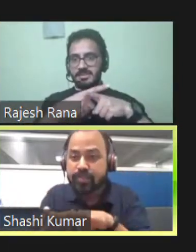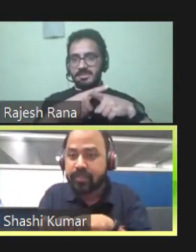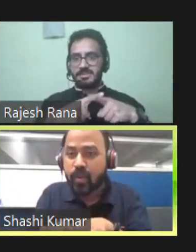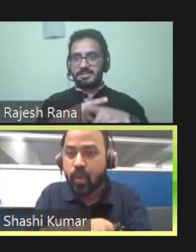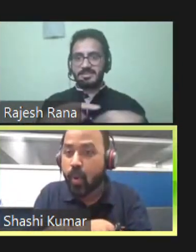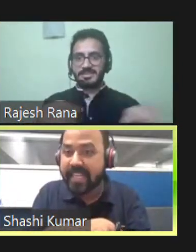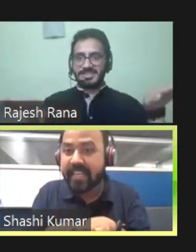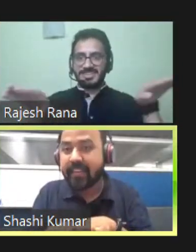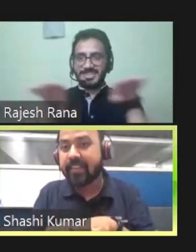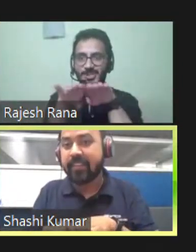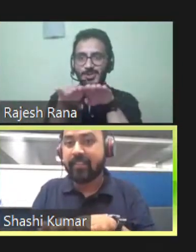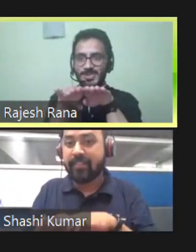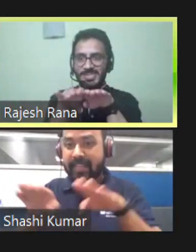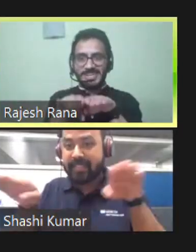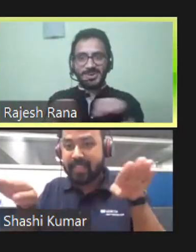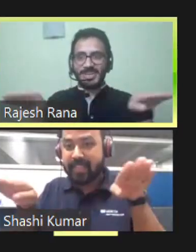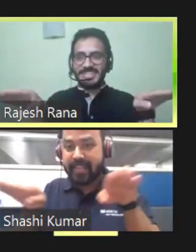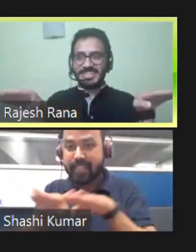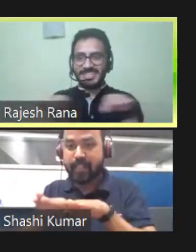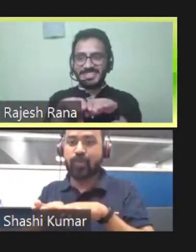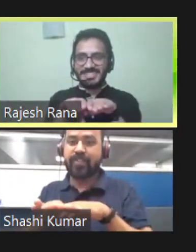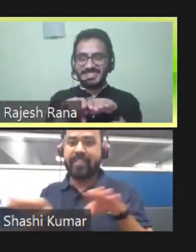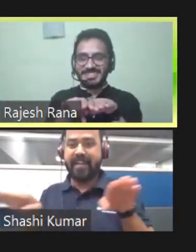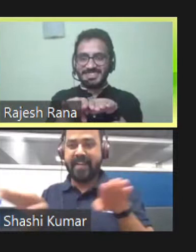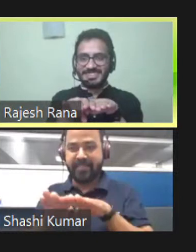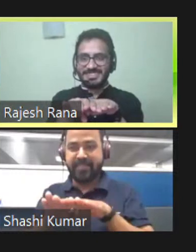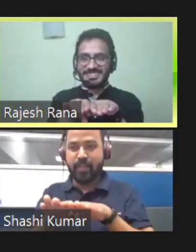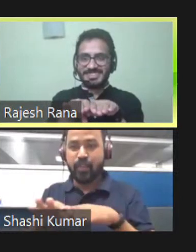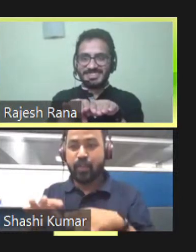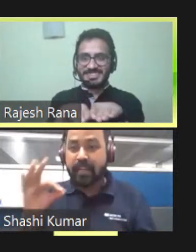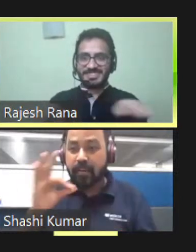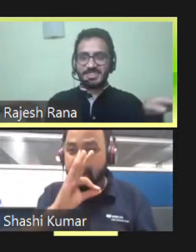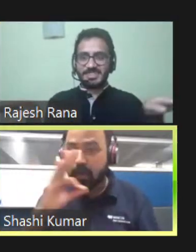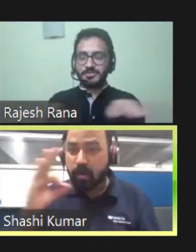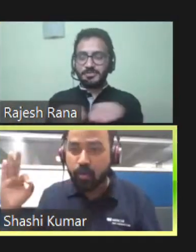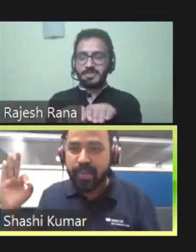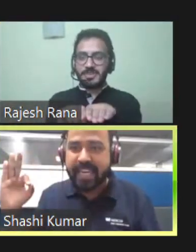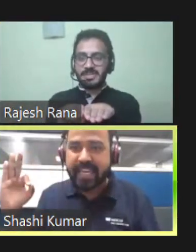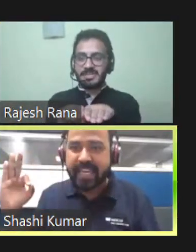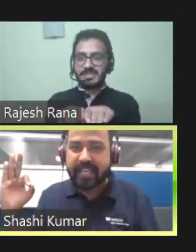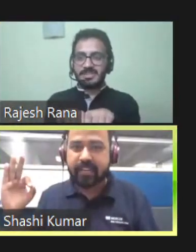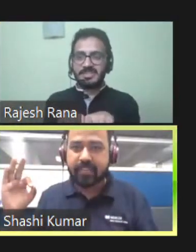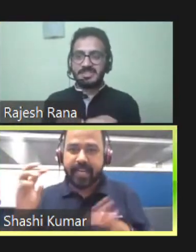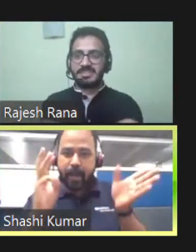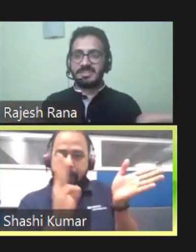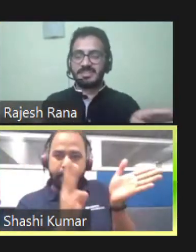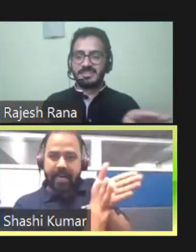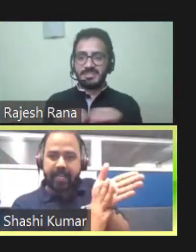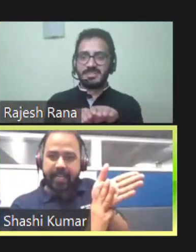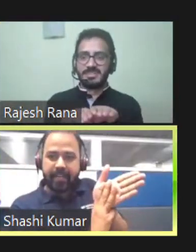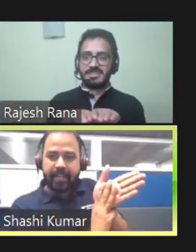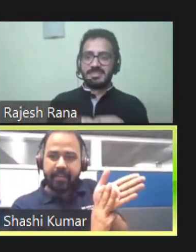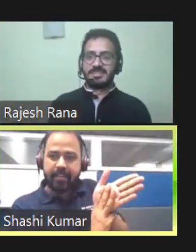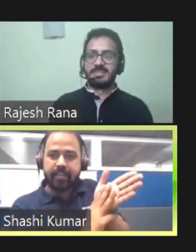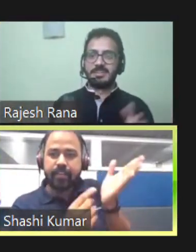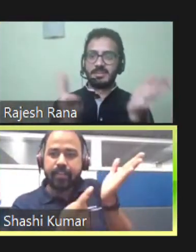closed. Holiday. Closed. Right? Sunday Holiday. So we are talking about week, right?